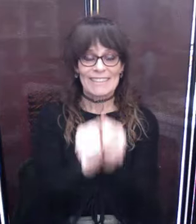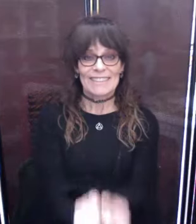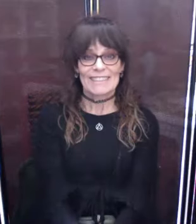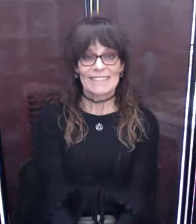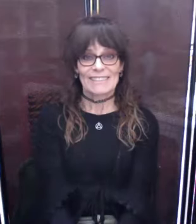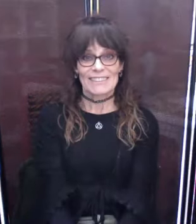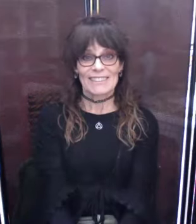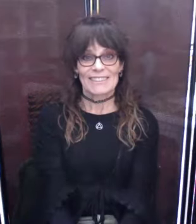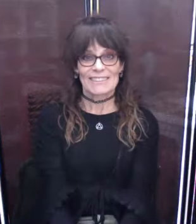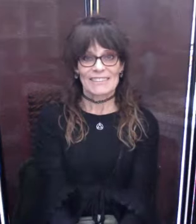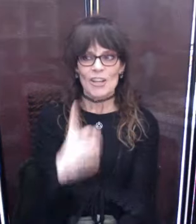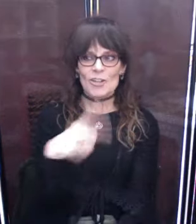You guys were happy to see me.